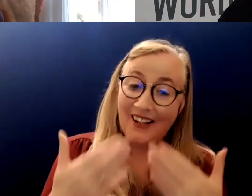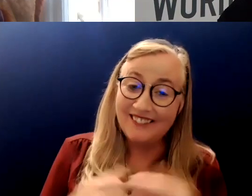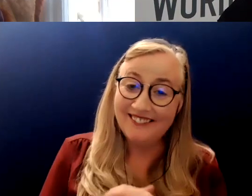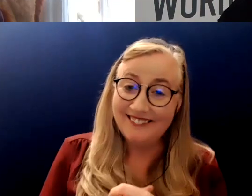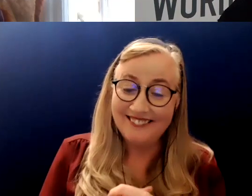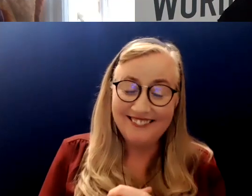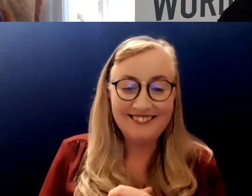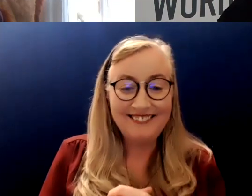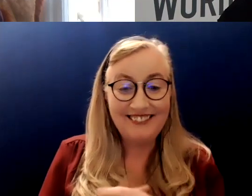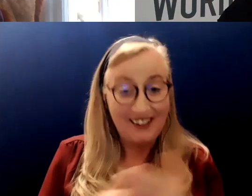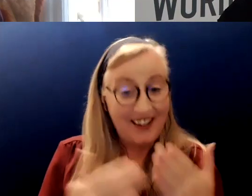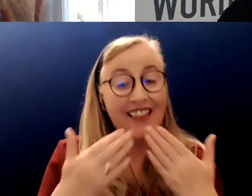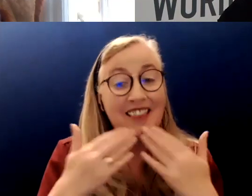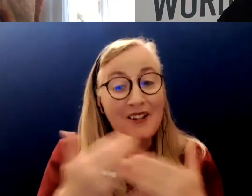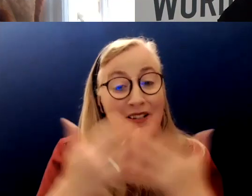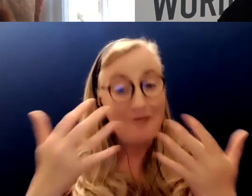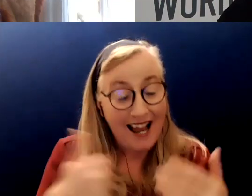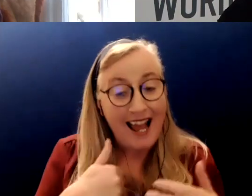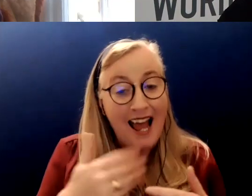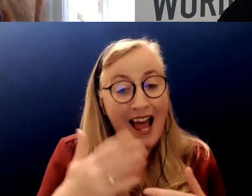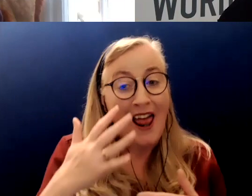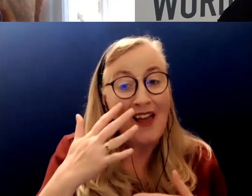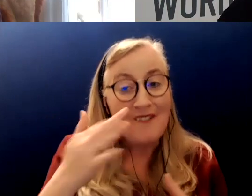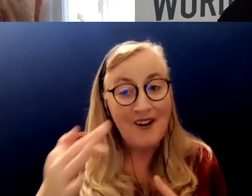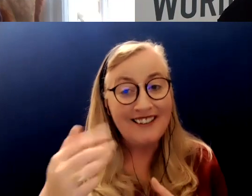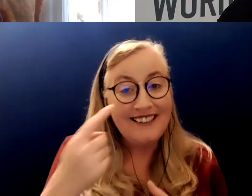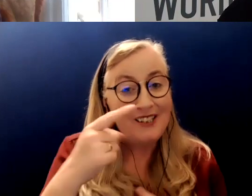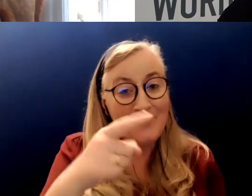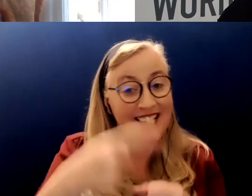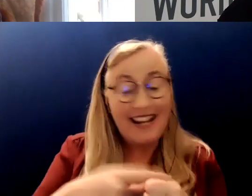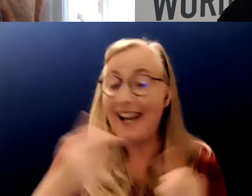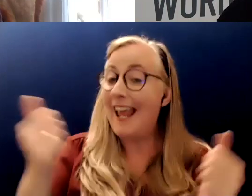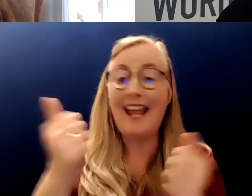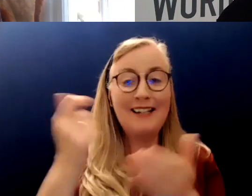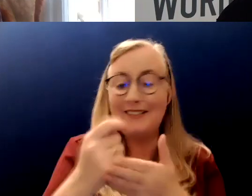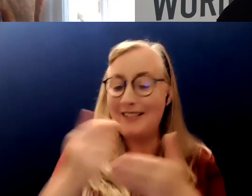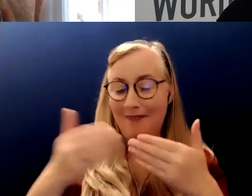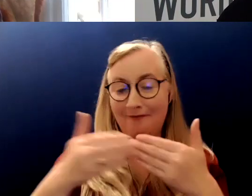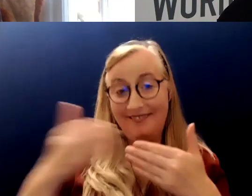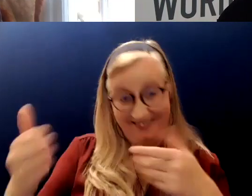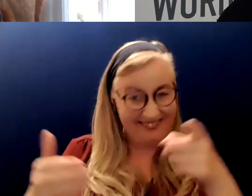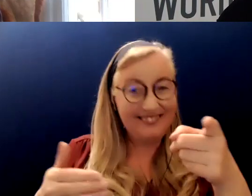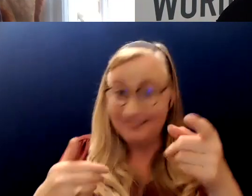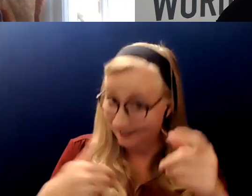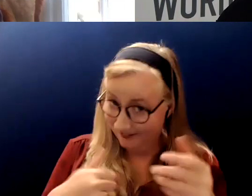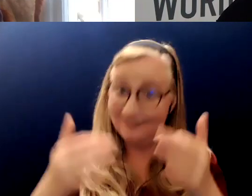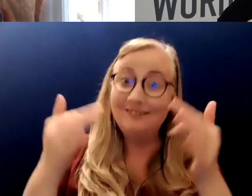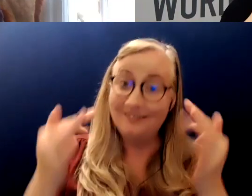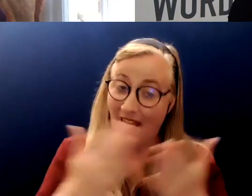much. you. Yes, and I look forward to speaking with you again at any point. I would love that. I would love